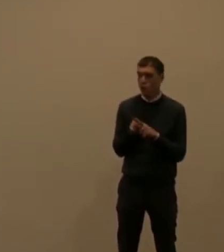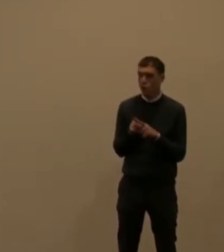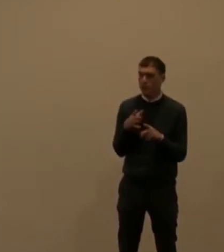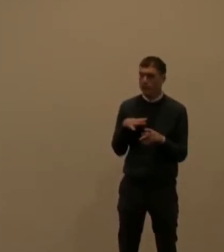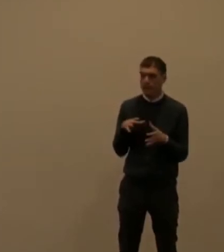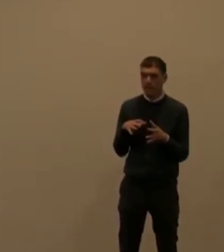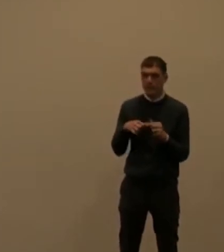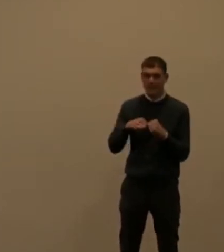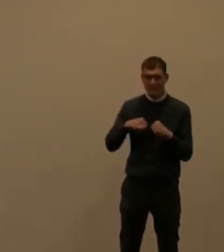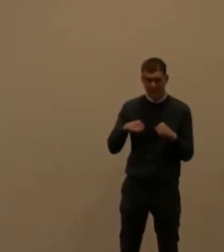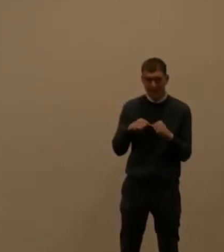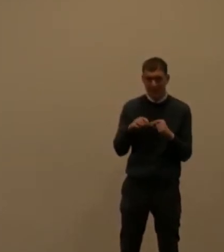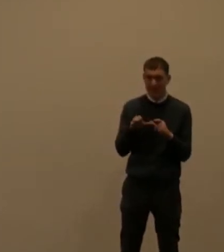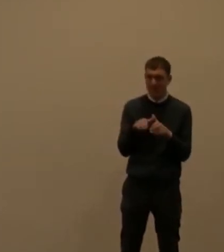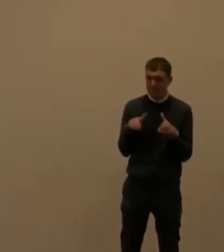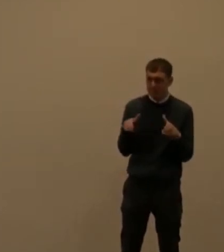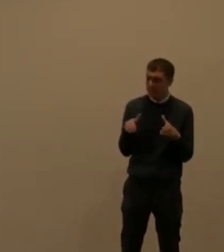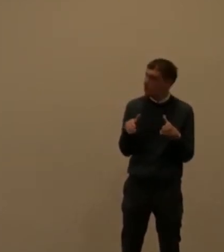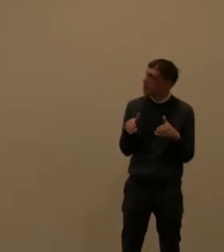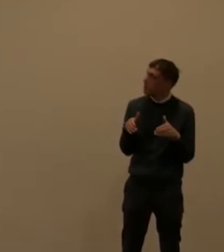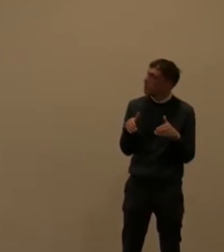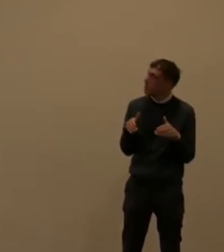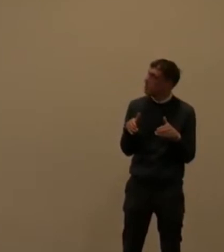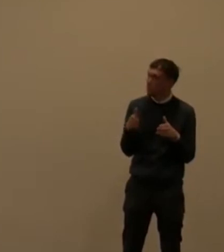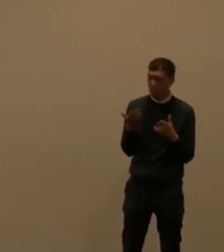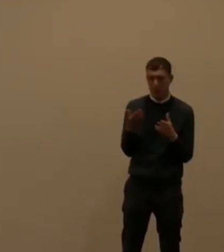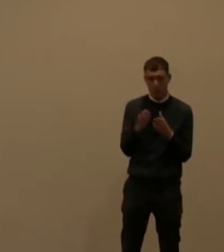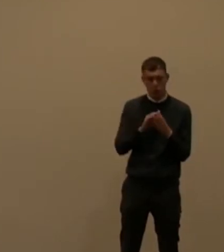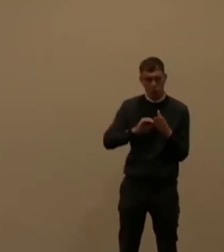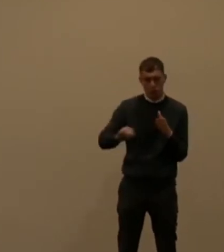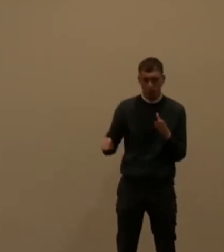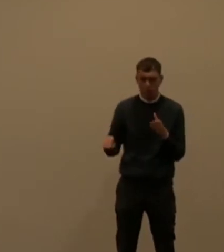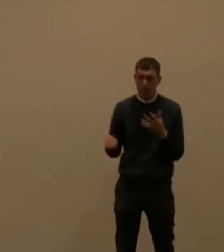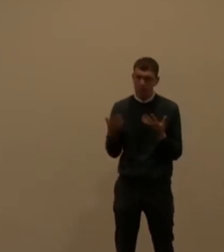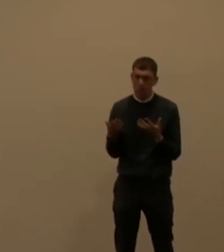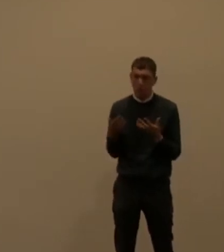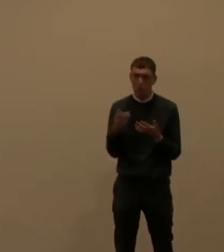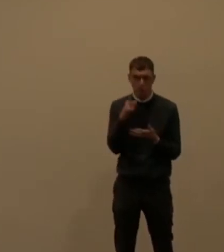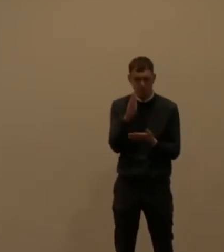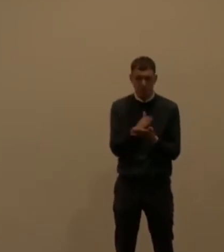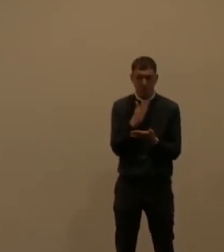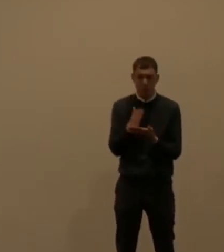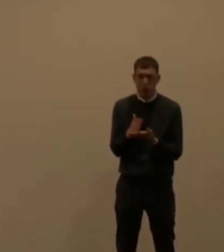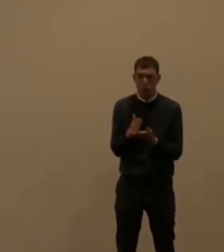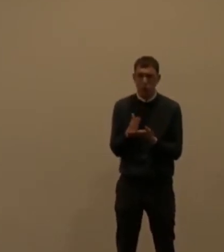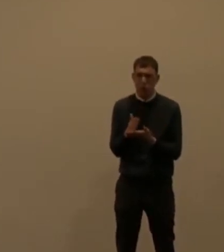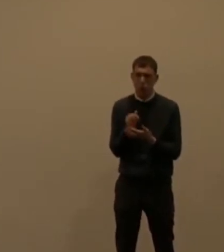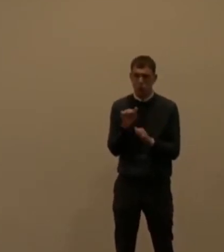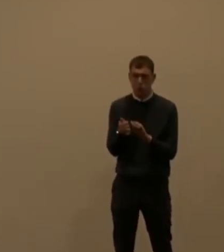of a company to do that. As far as I understood, they have actually removed that. So now you just have to make sure you have a partner